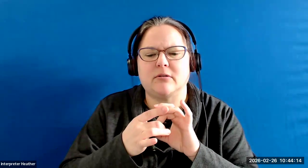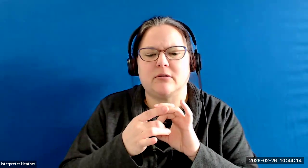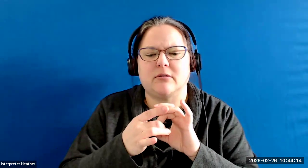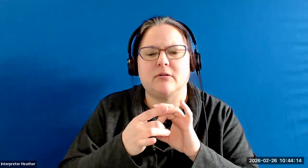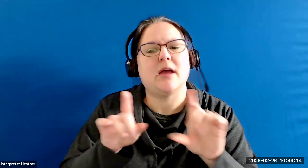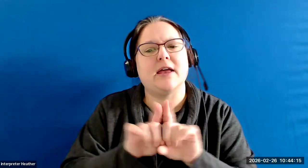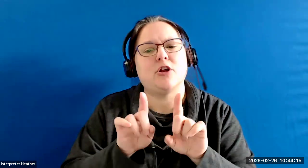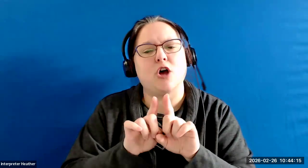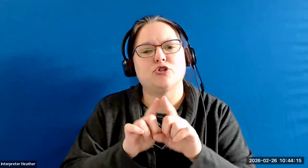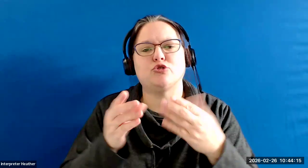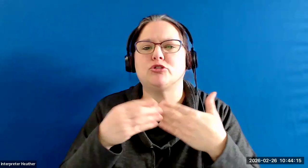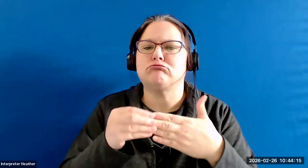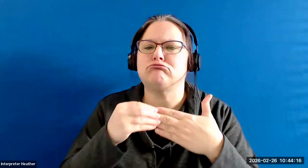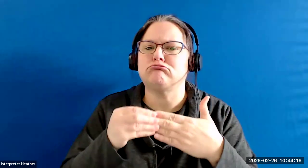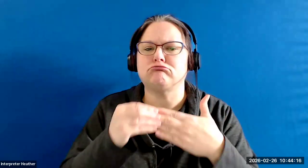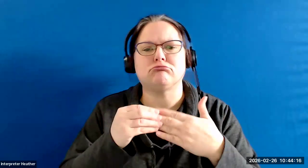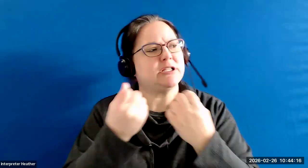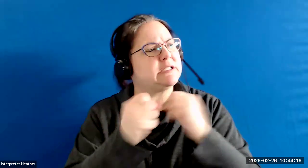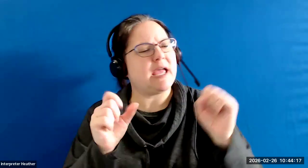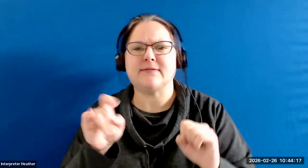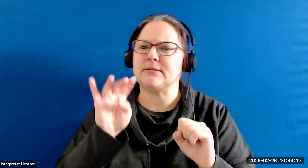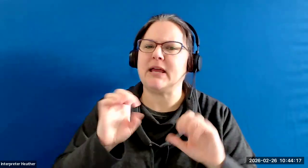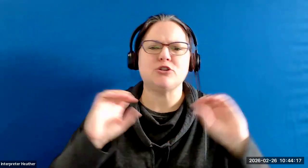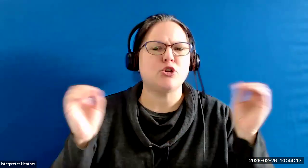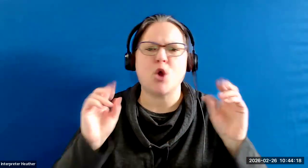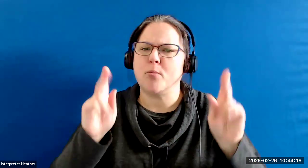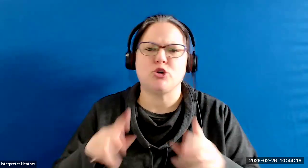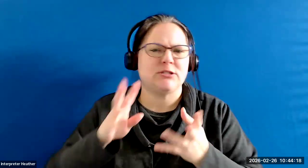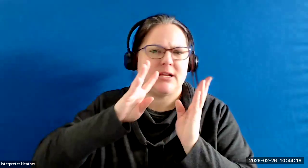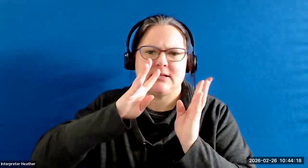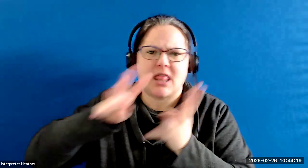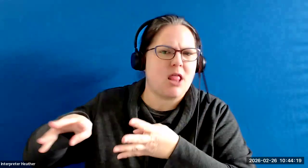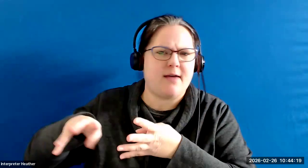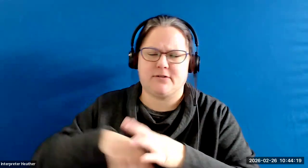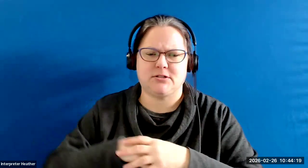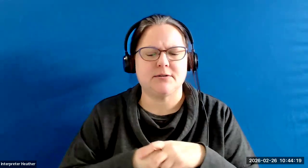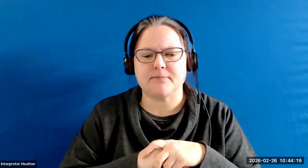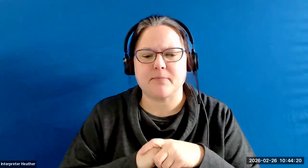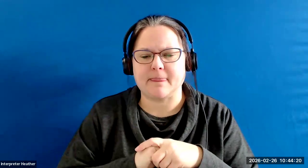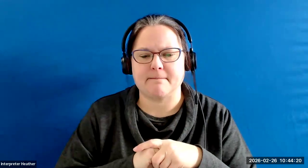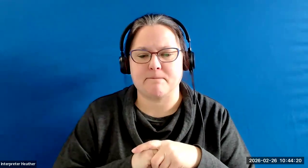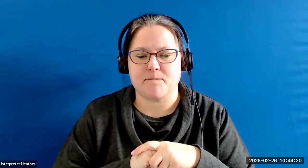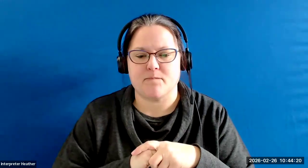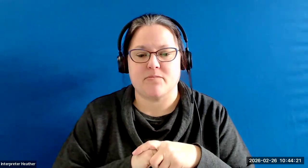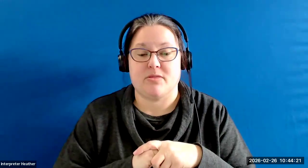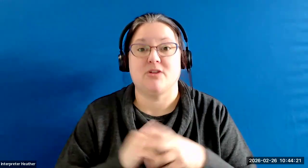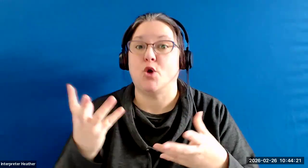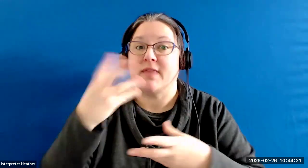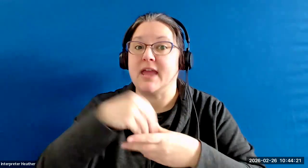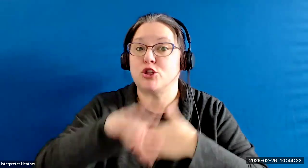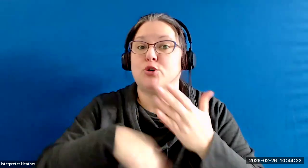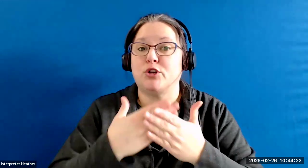liberatory spaces where no body or mind is left behind. So they have become